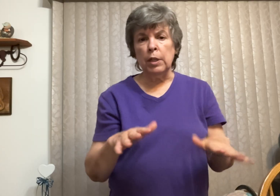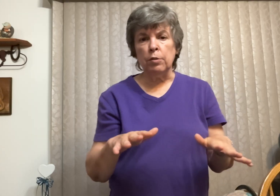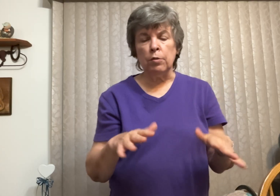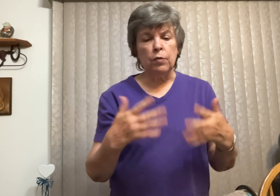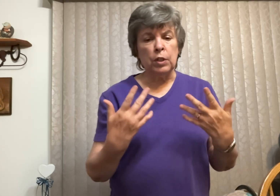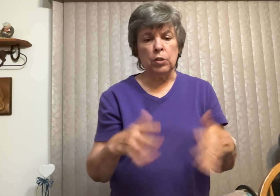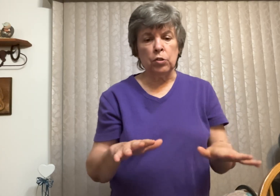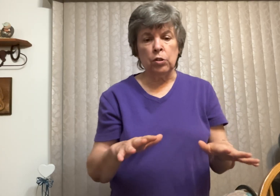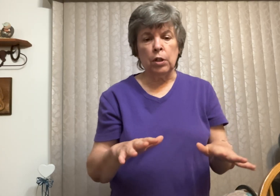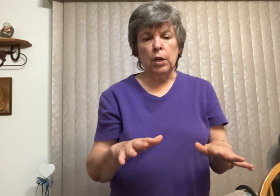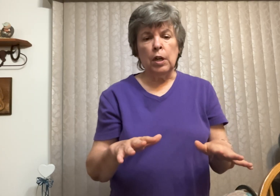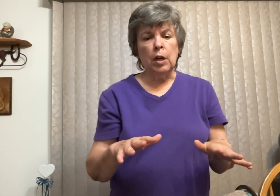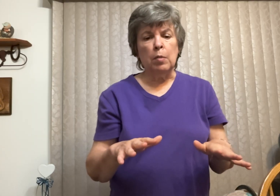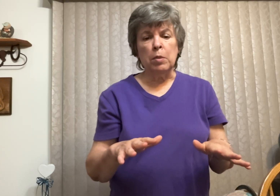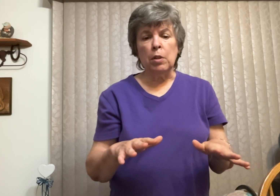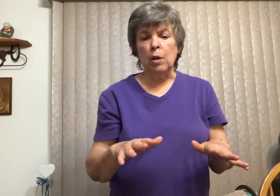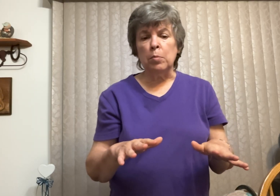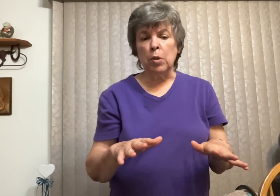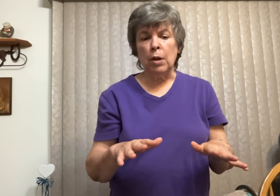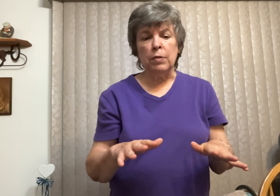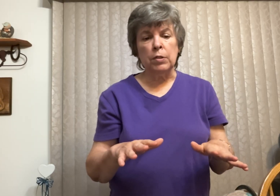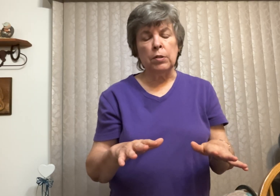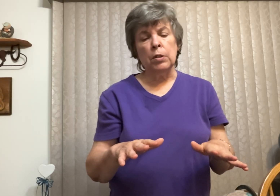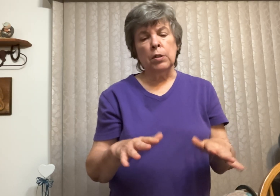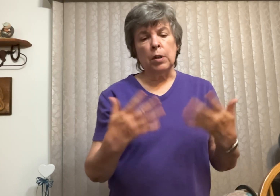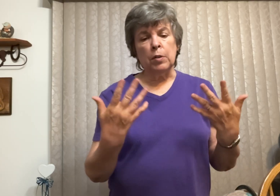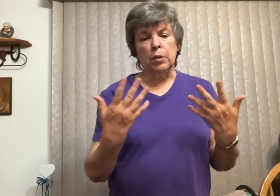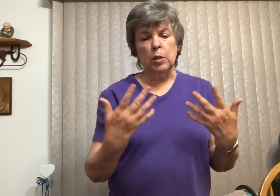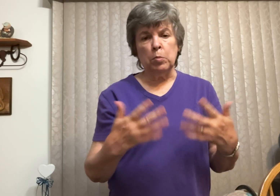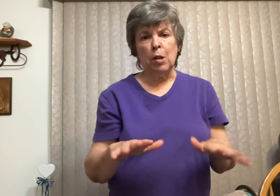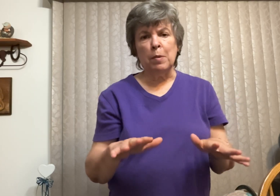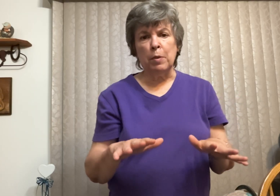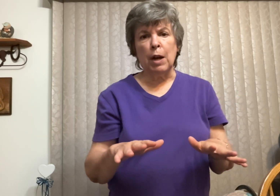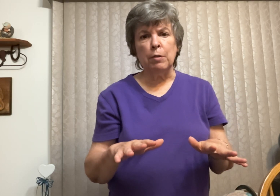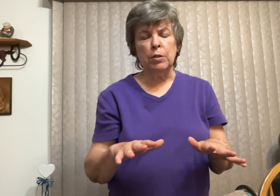or finished the law and prophets. This is probably what I would do,